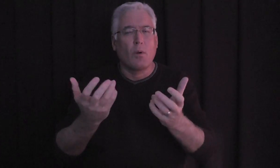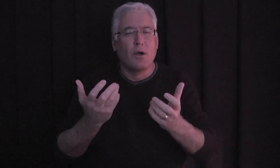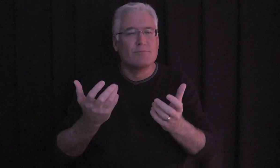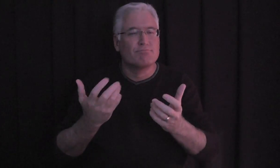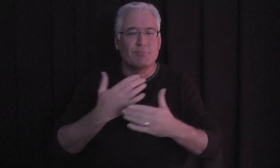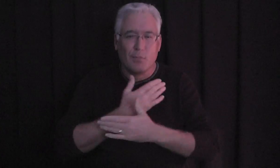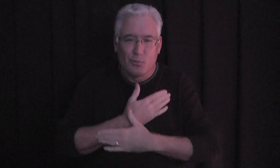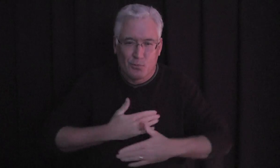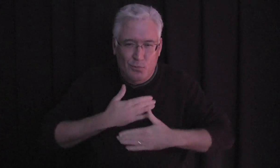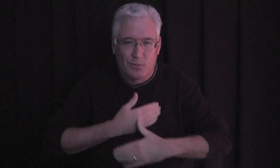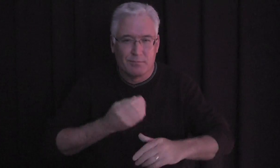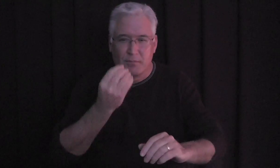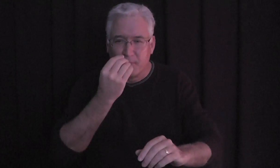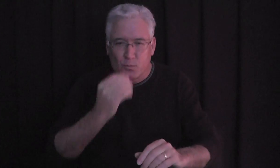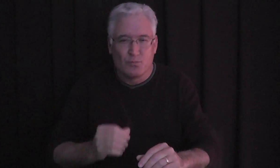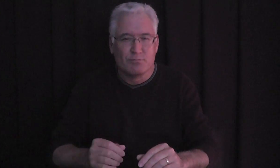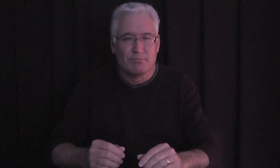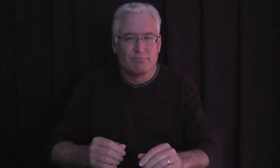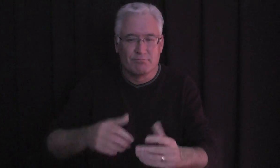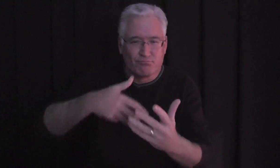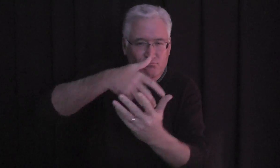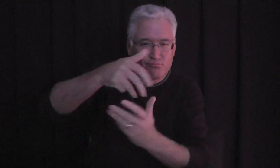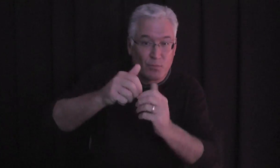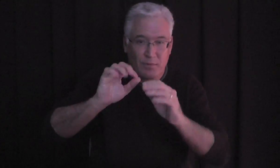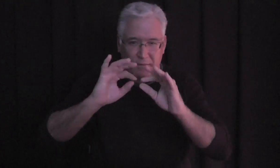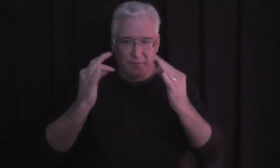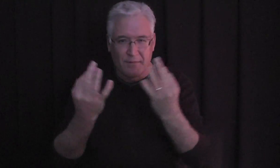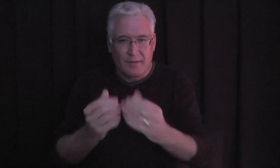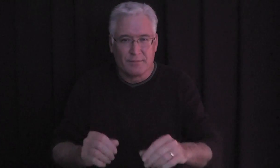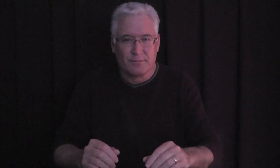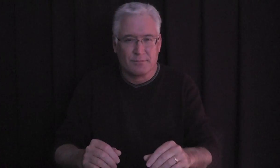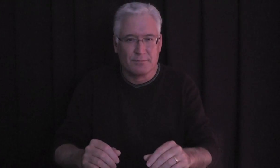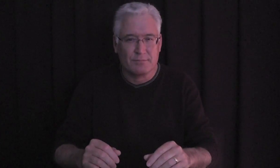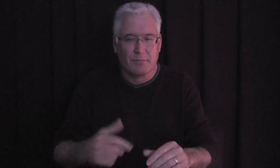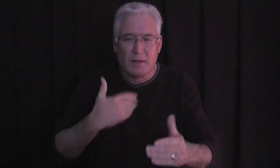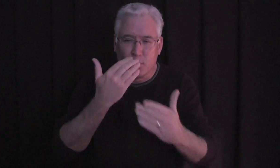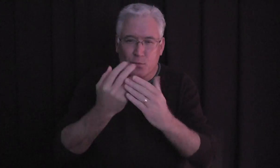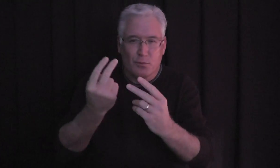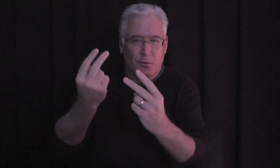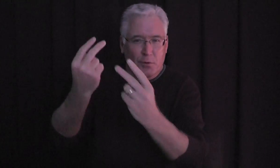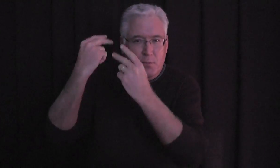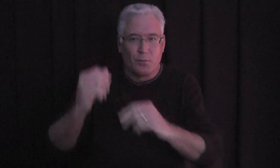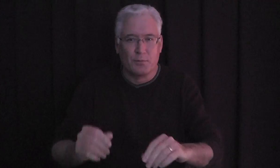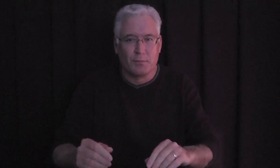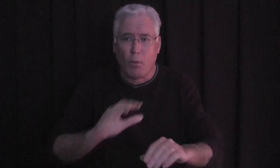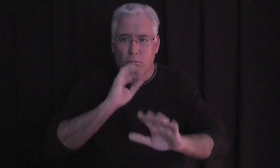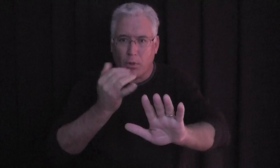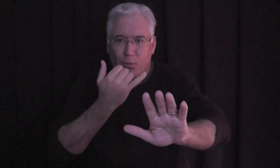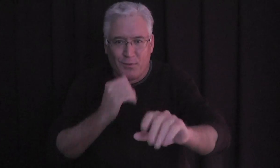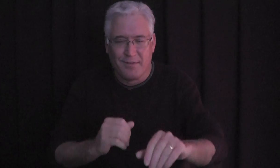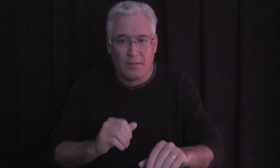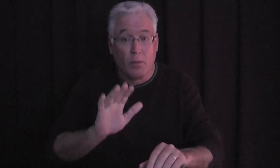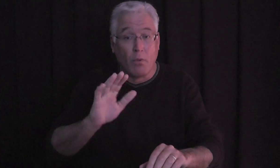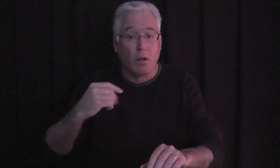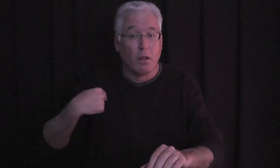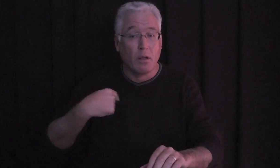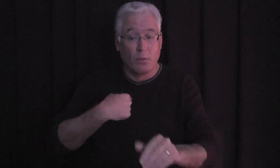With Thanksgiving, but on Thanksgiving we want to eat food, and of course we want to have family time and make good memories. There's nothing wrong